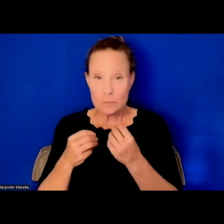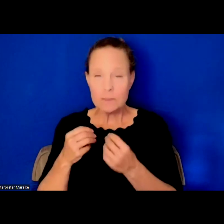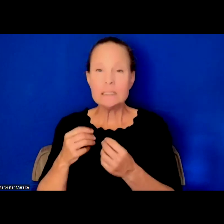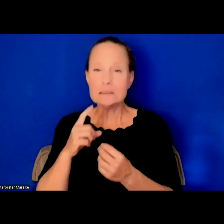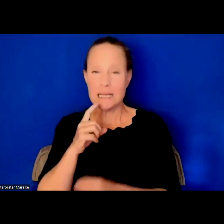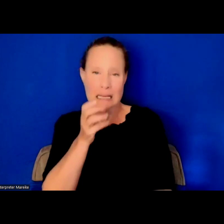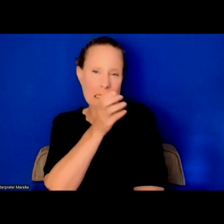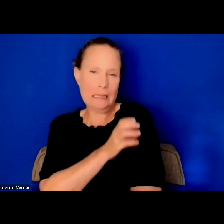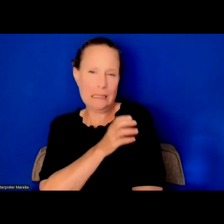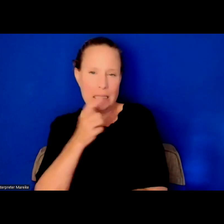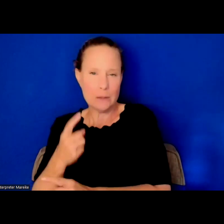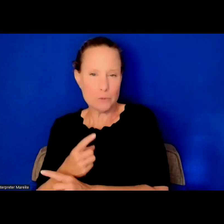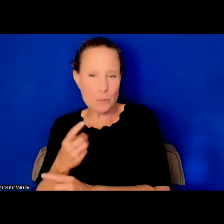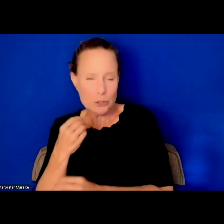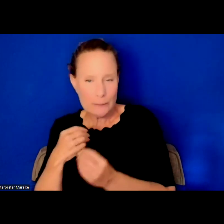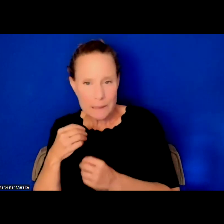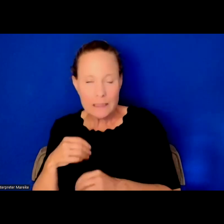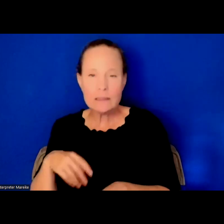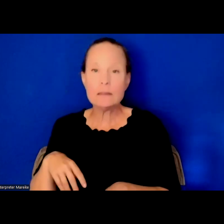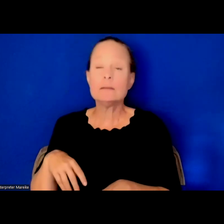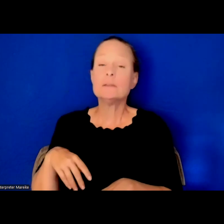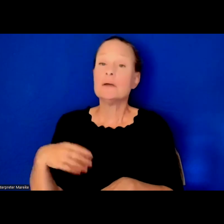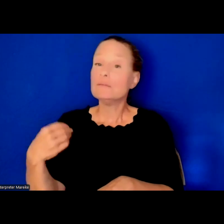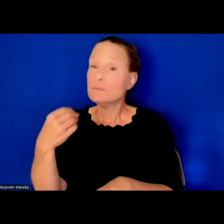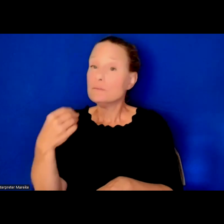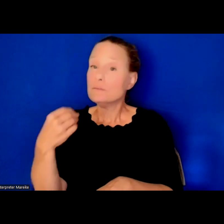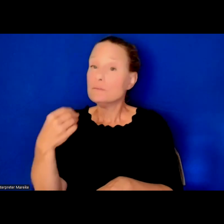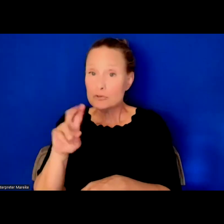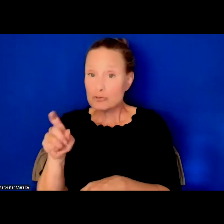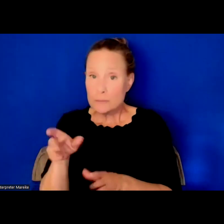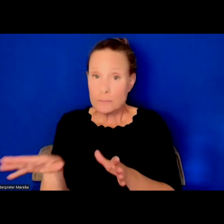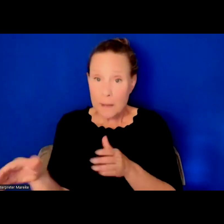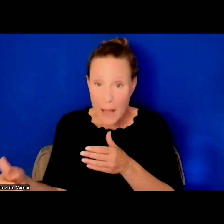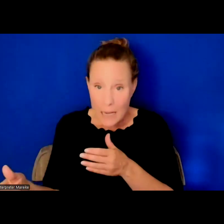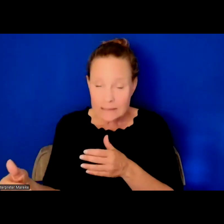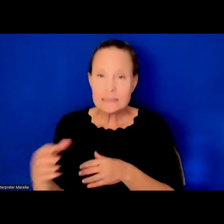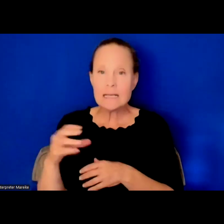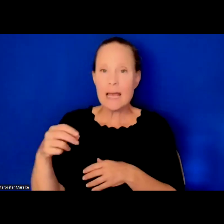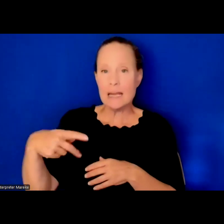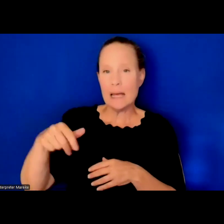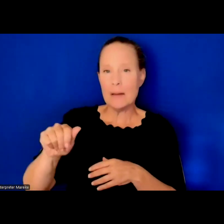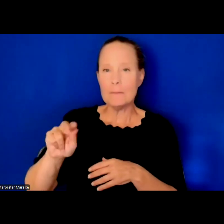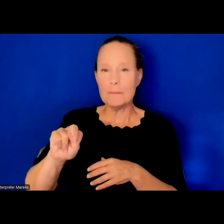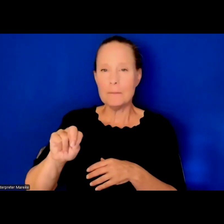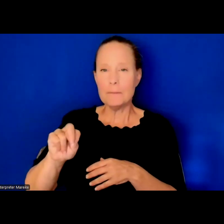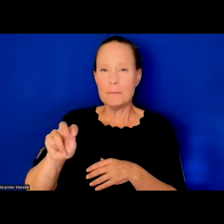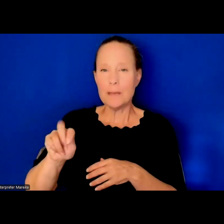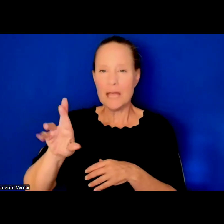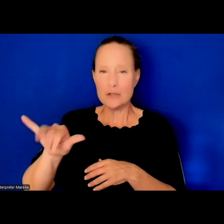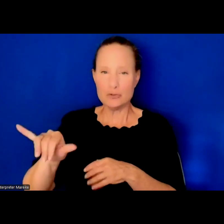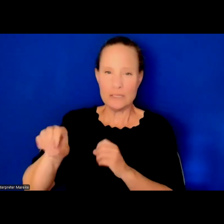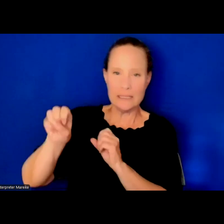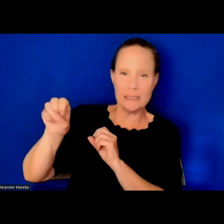meals, food prescription boxes, and pantry stocking. And then